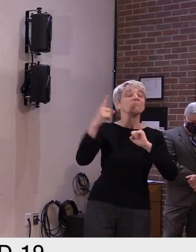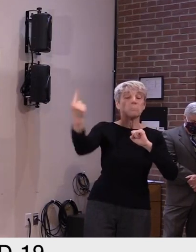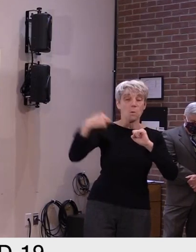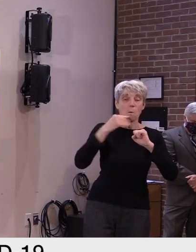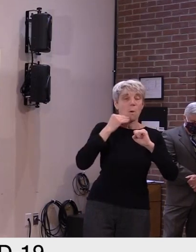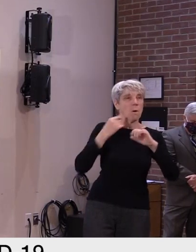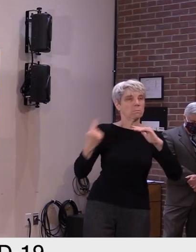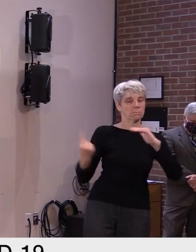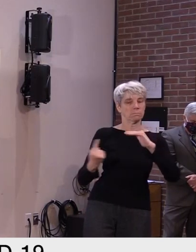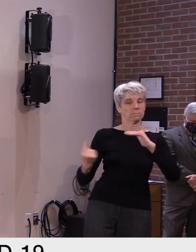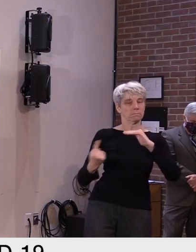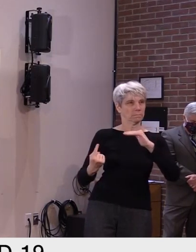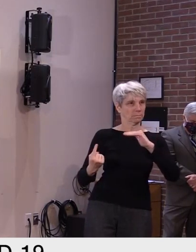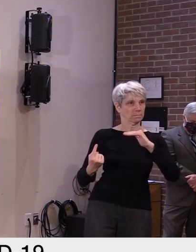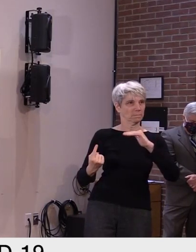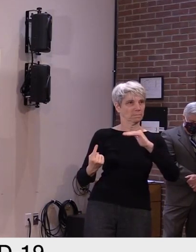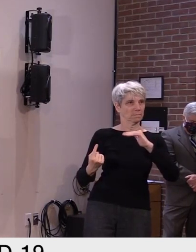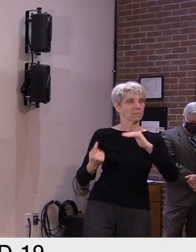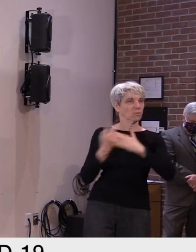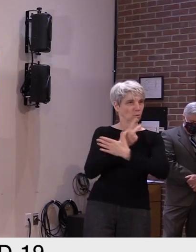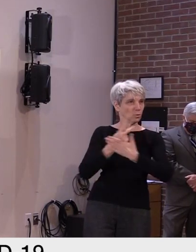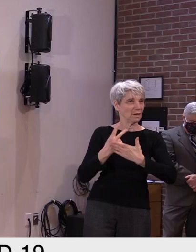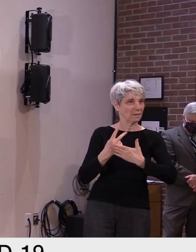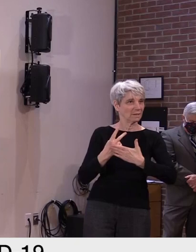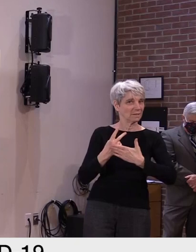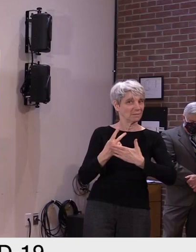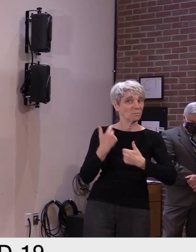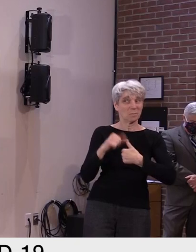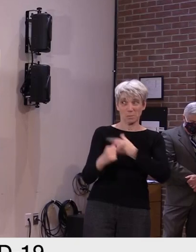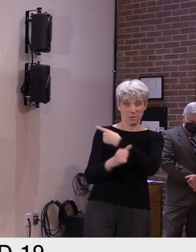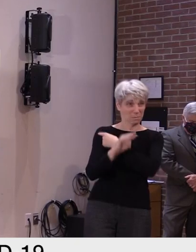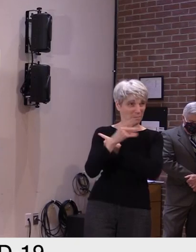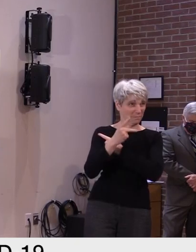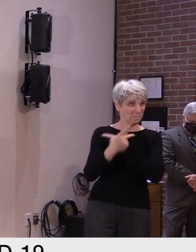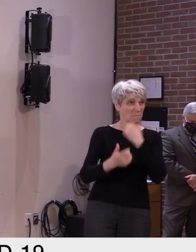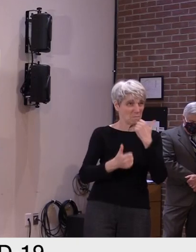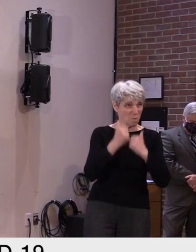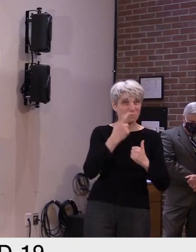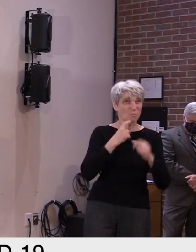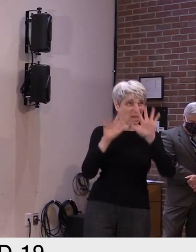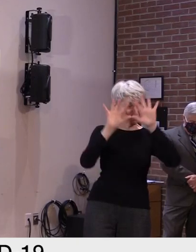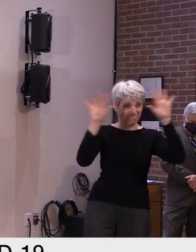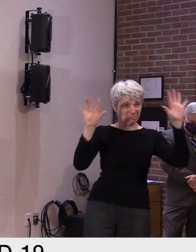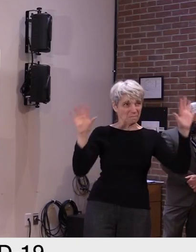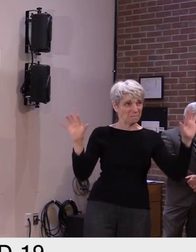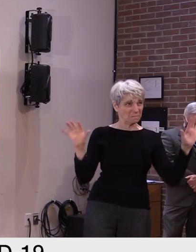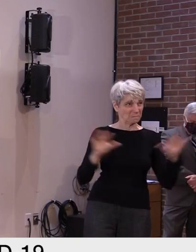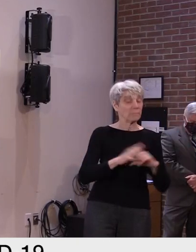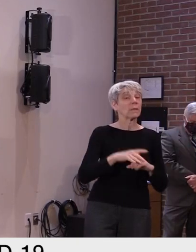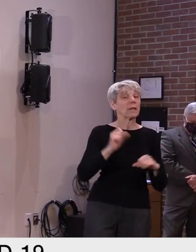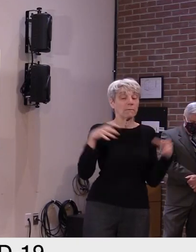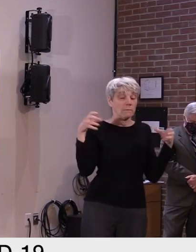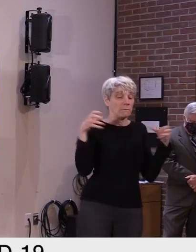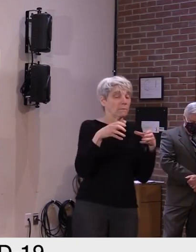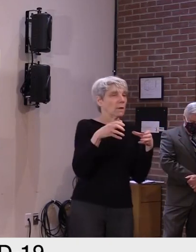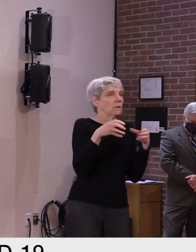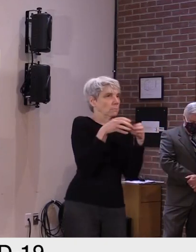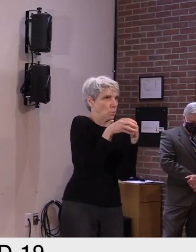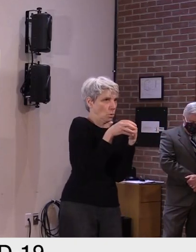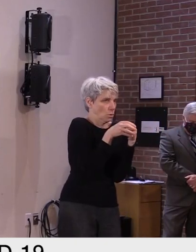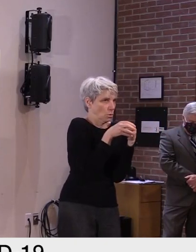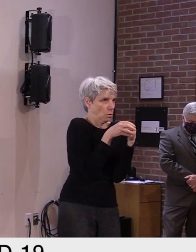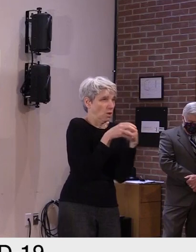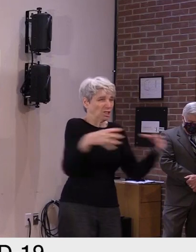country, apparently, based on the map we just saw. And any gathering should be small and ensure people can keep a safe distance,